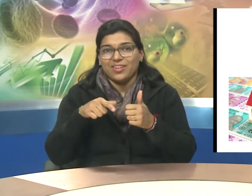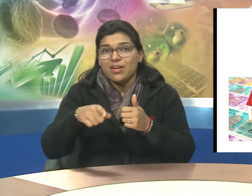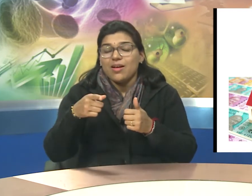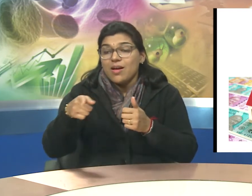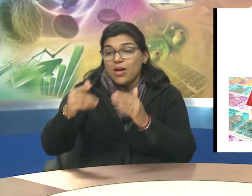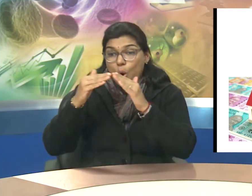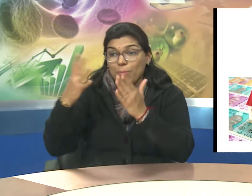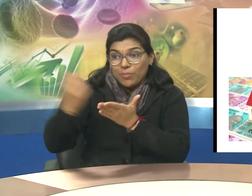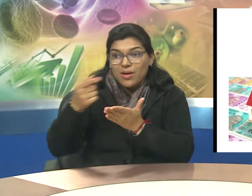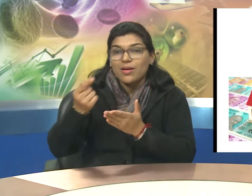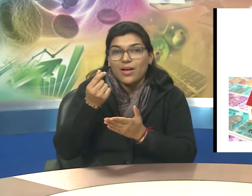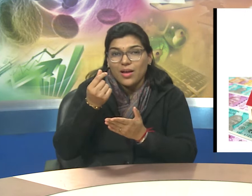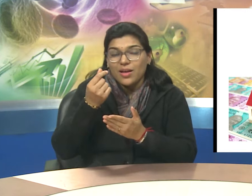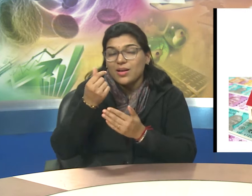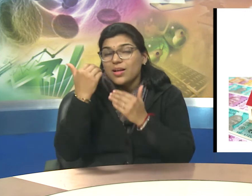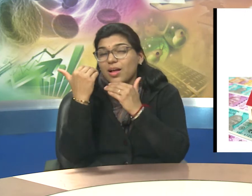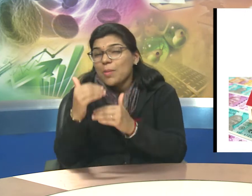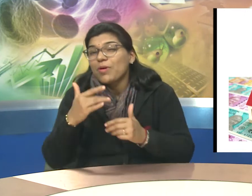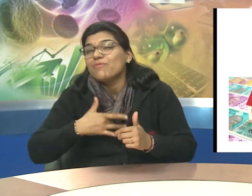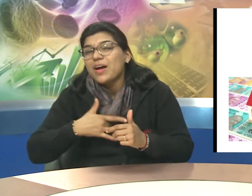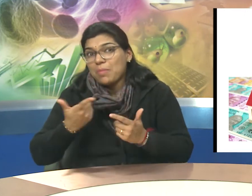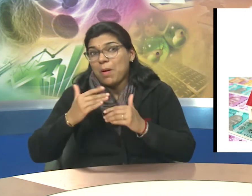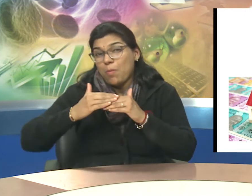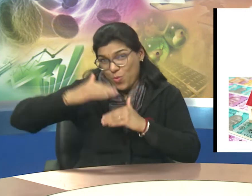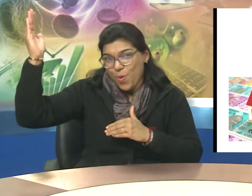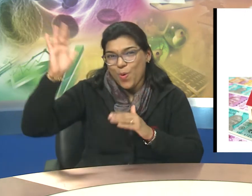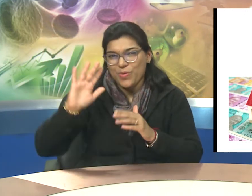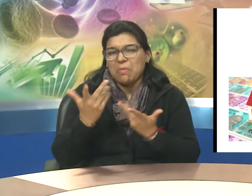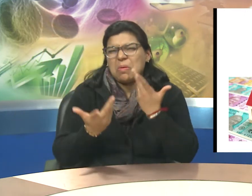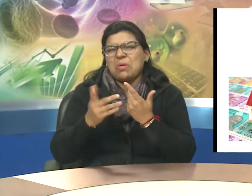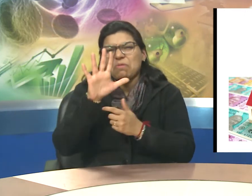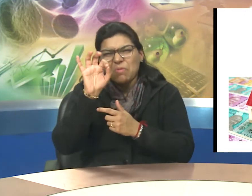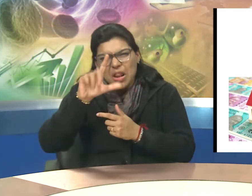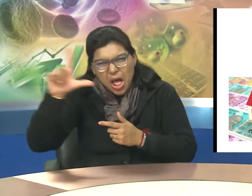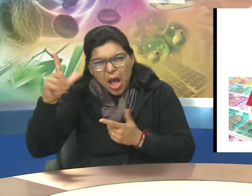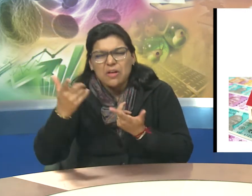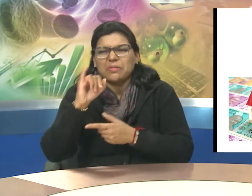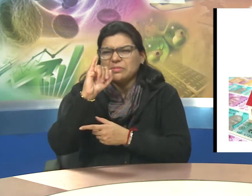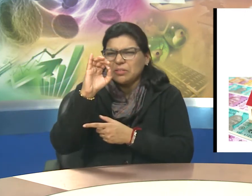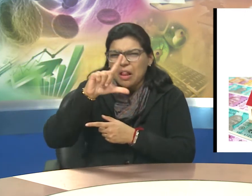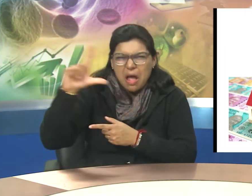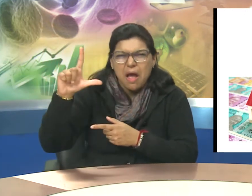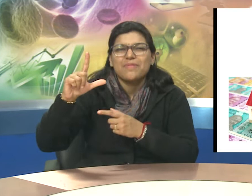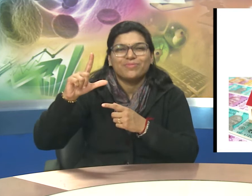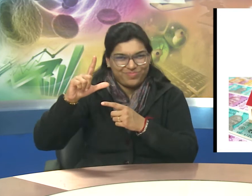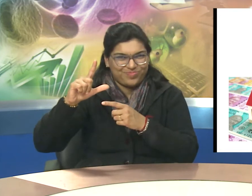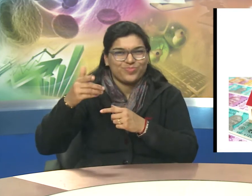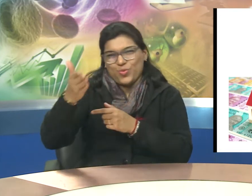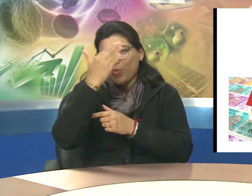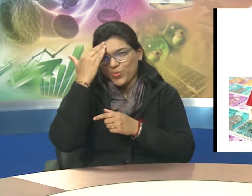not the short terms. Like for buying the house, you need some more money like